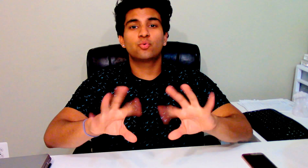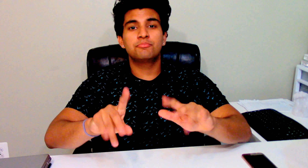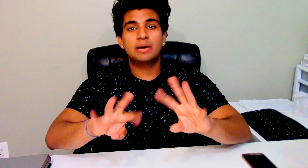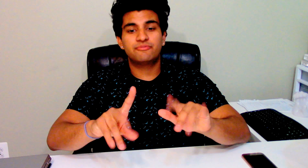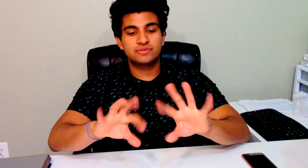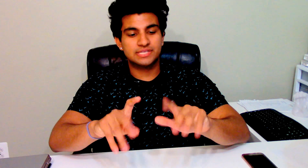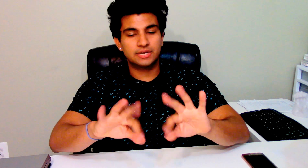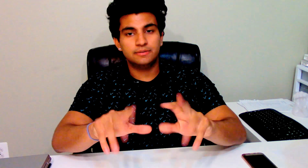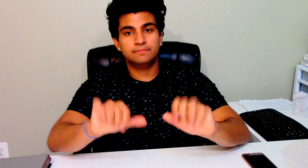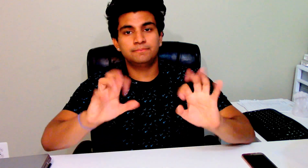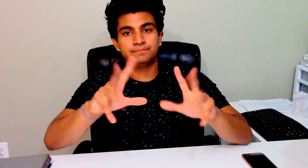up for a second.